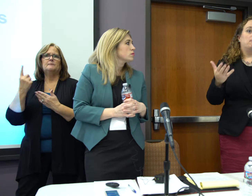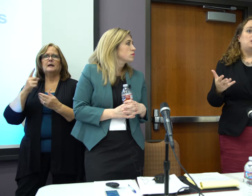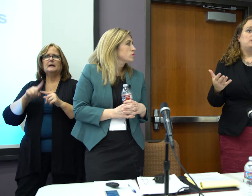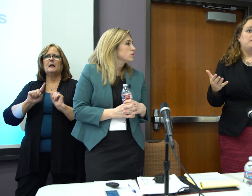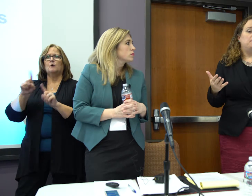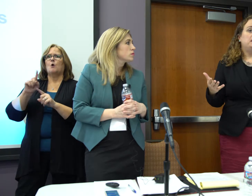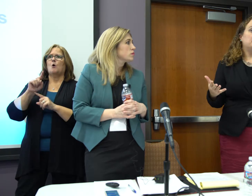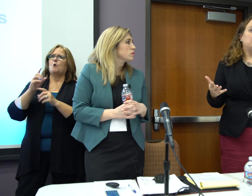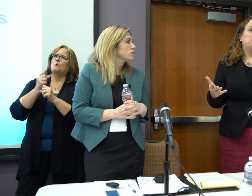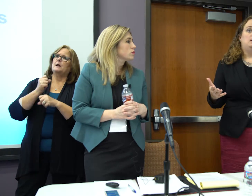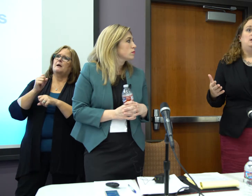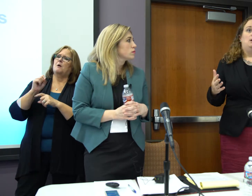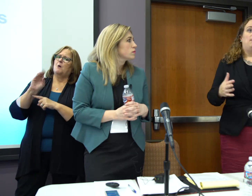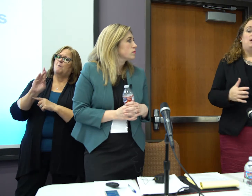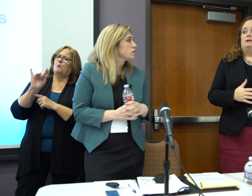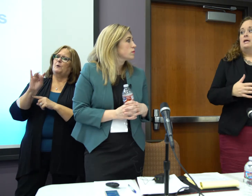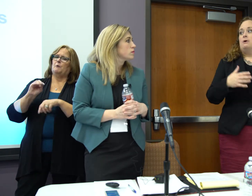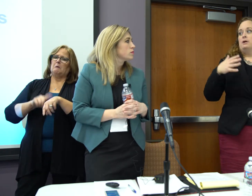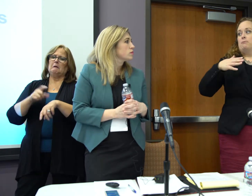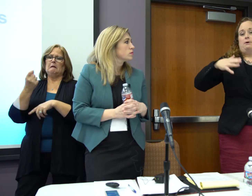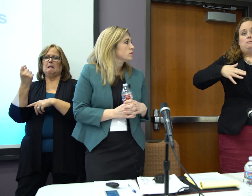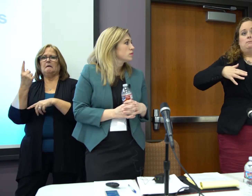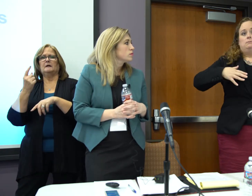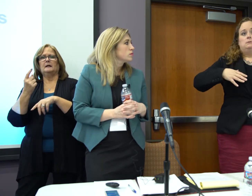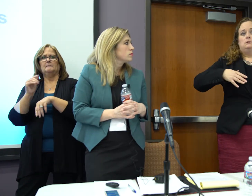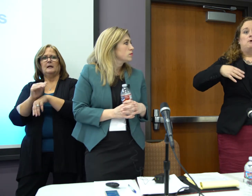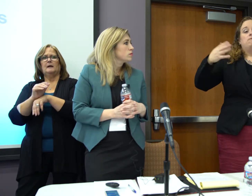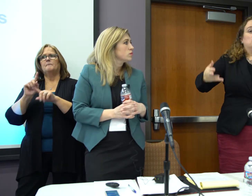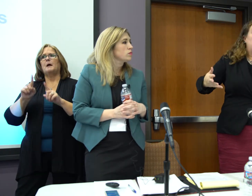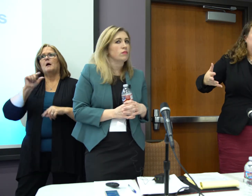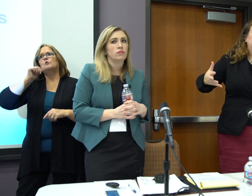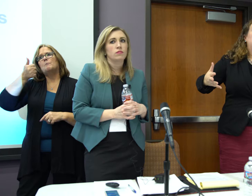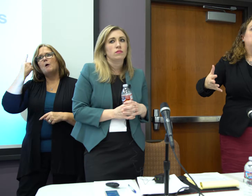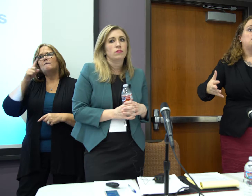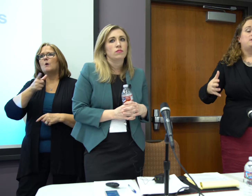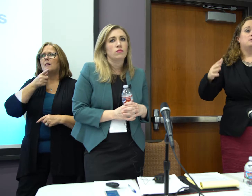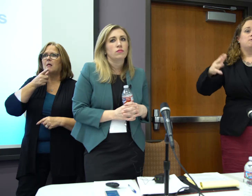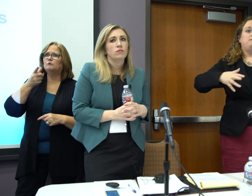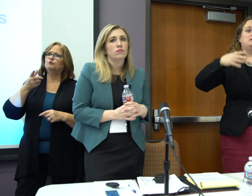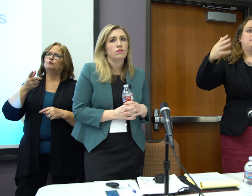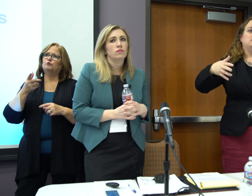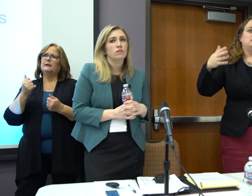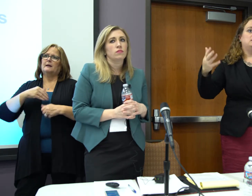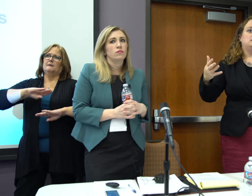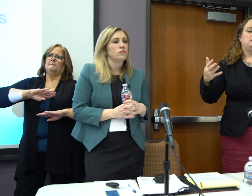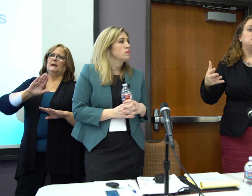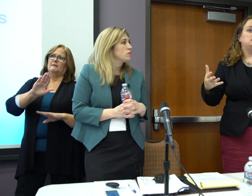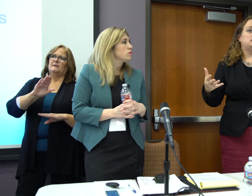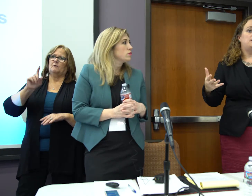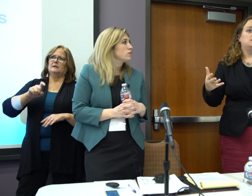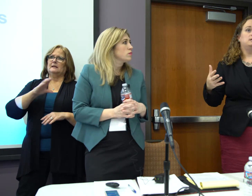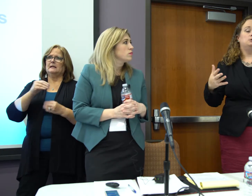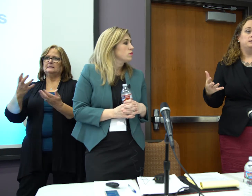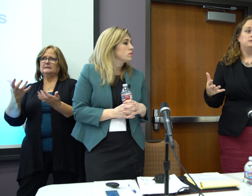go get a burrito at 11 p.m., but they can go get a burrito tomorrow for lunch. So that sort of meets the person's needs